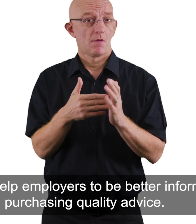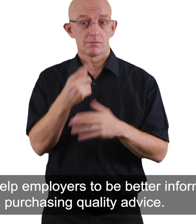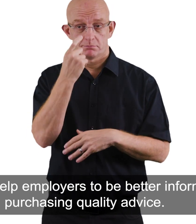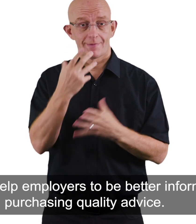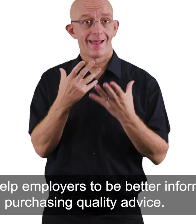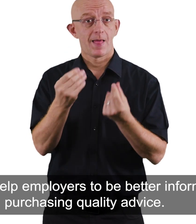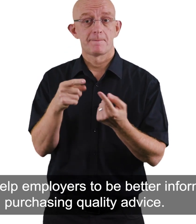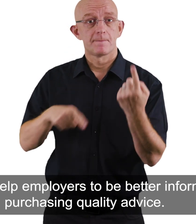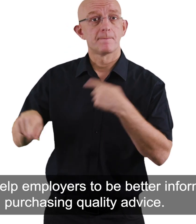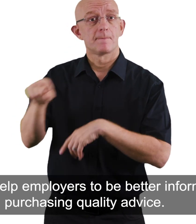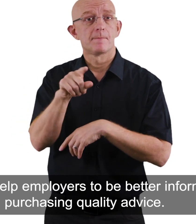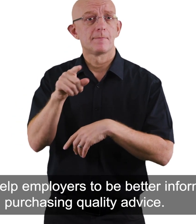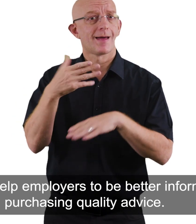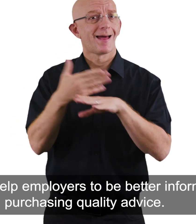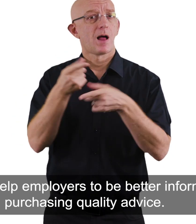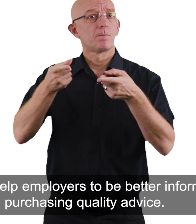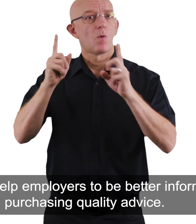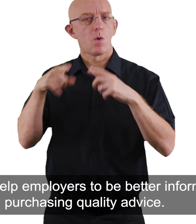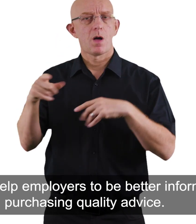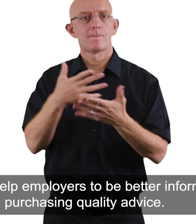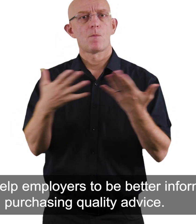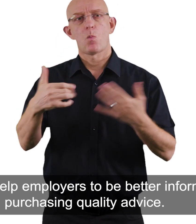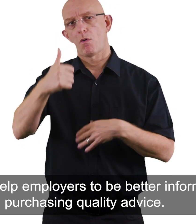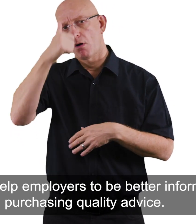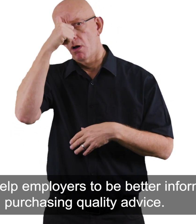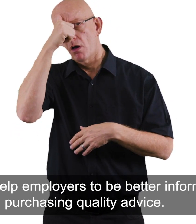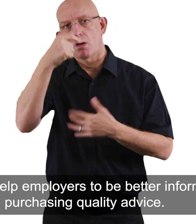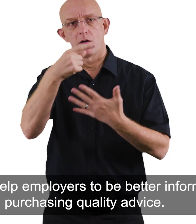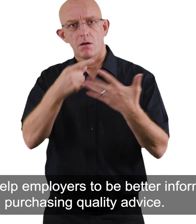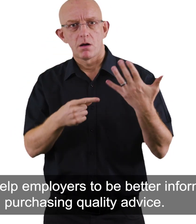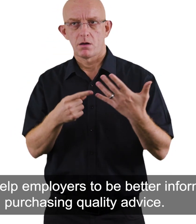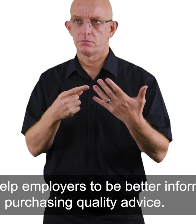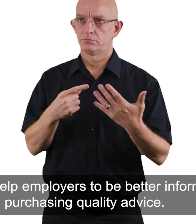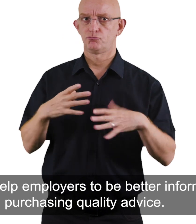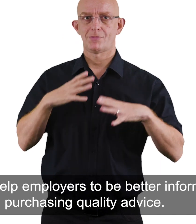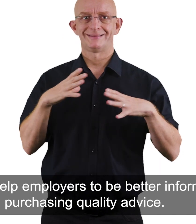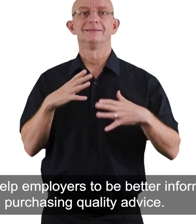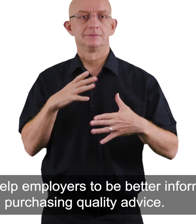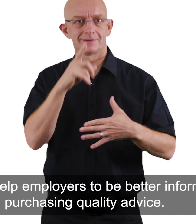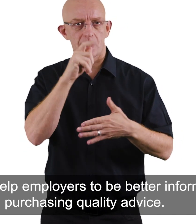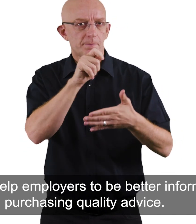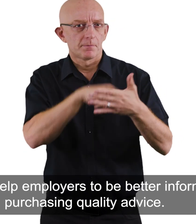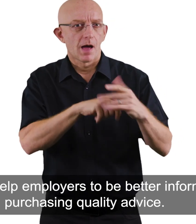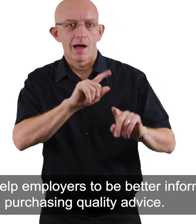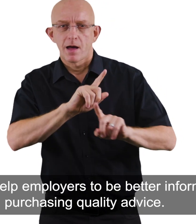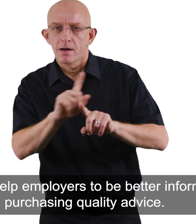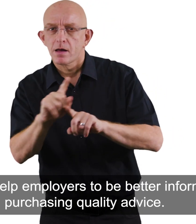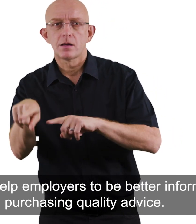It could also help employers to be better informed when purchasing